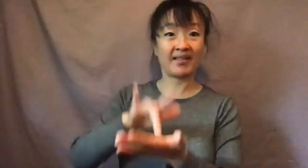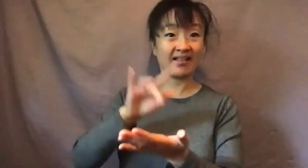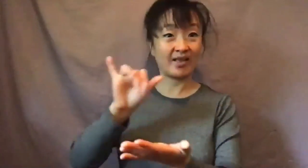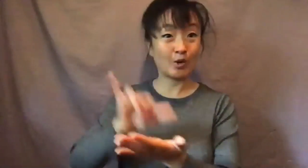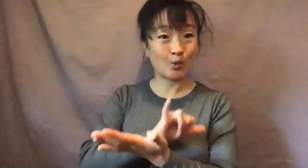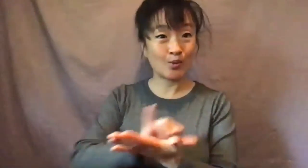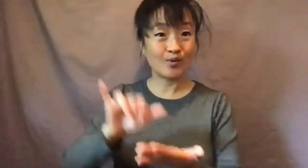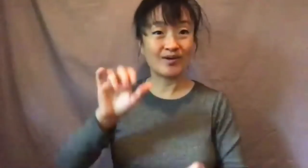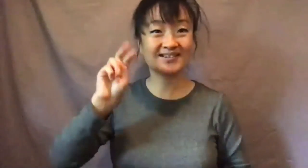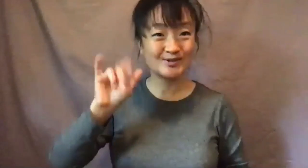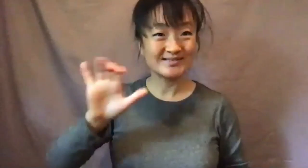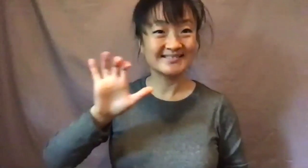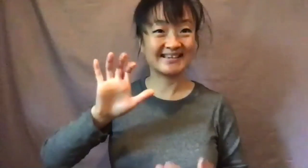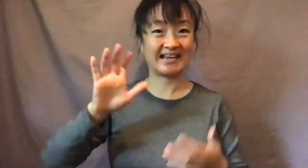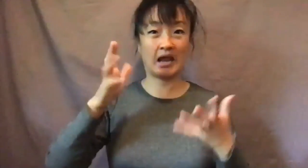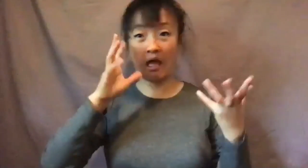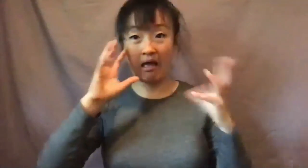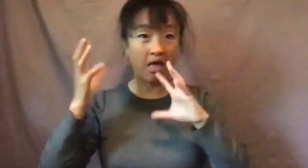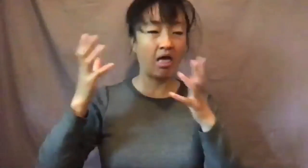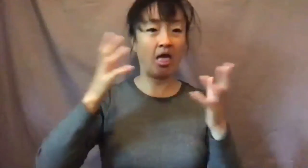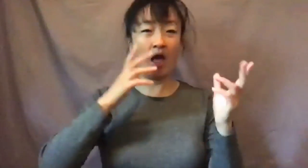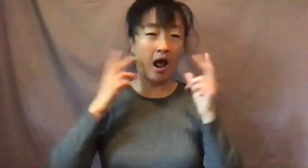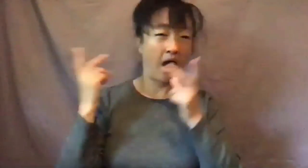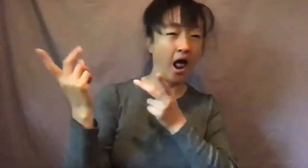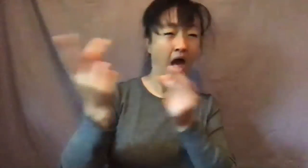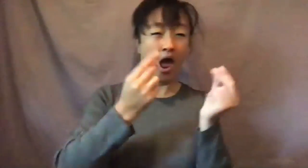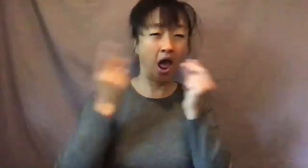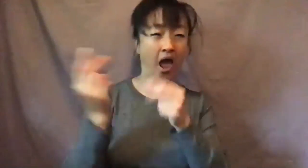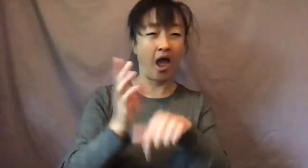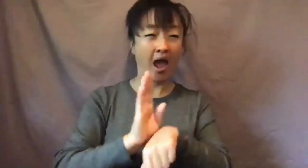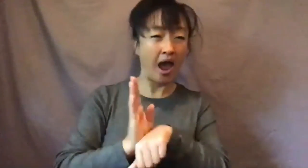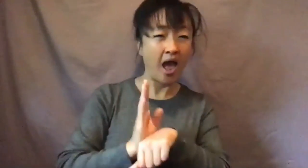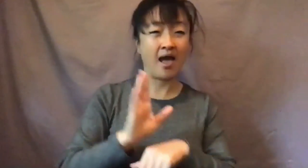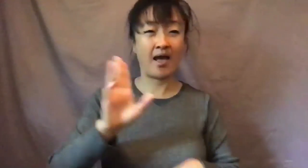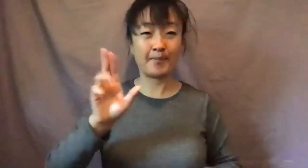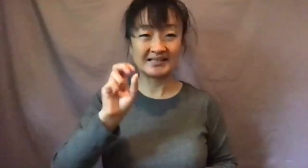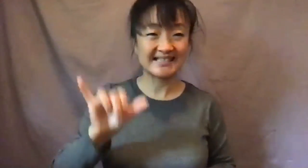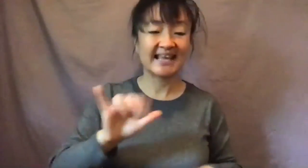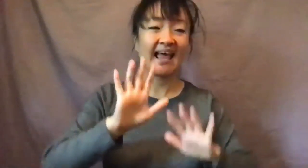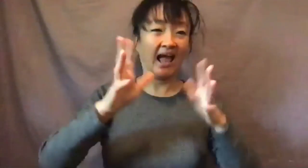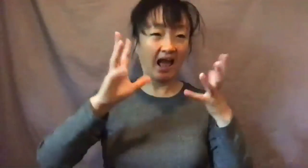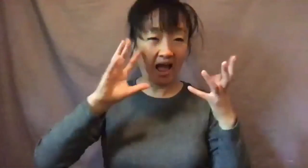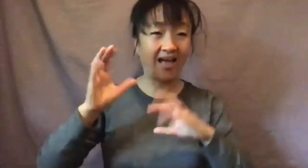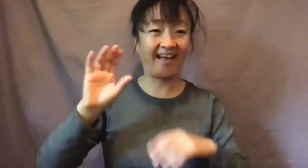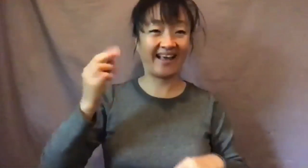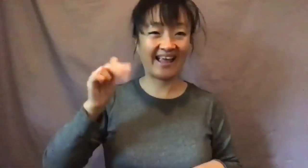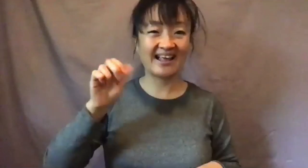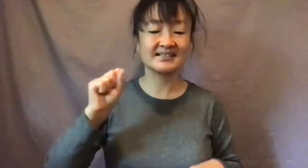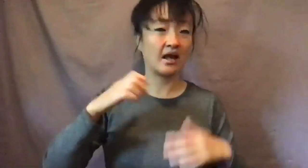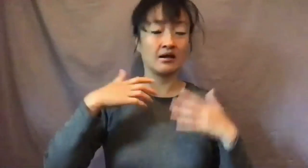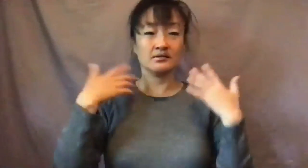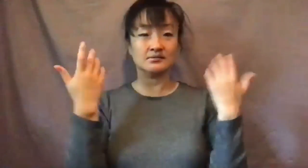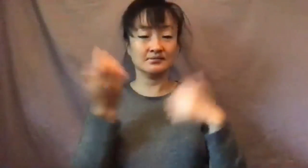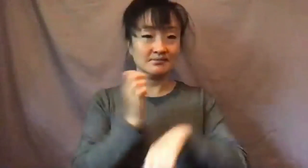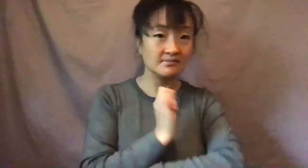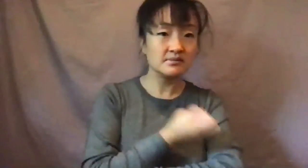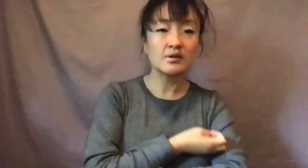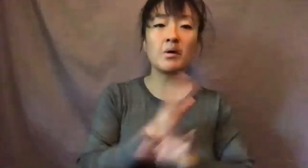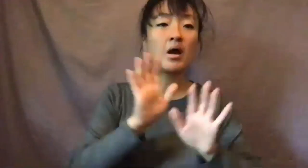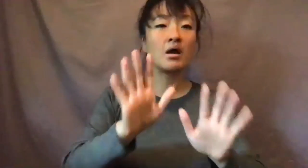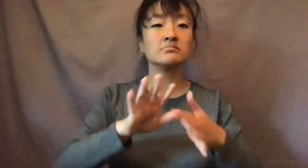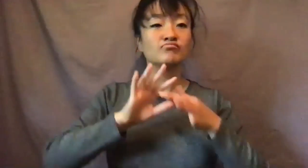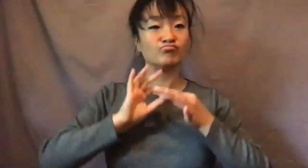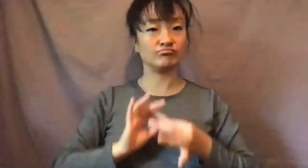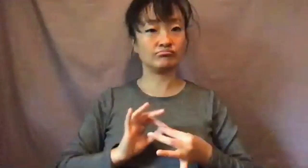this connection. That's not just, I mean, it's beyond energetic. It is actually sort of where it is and